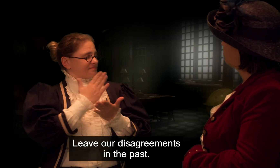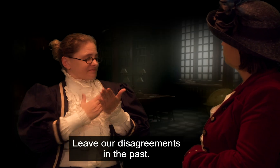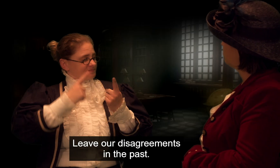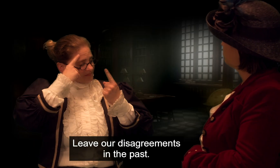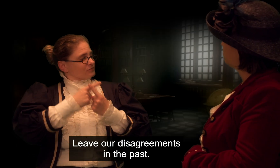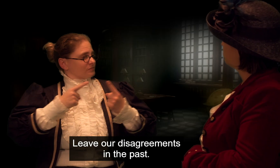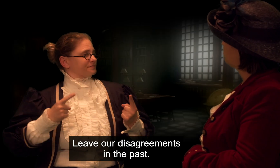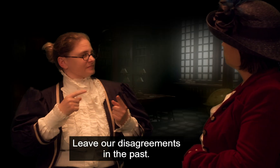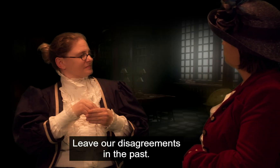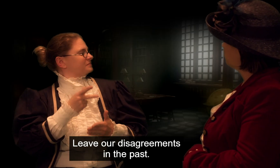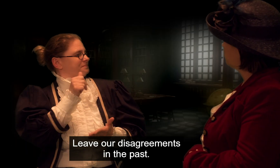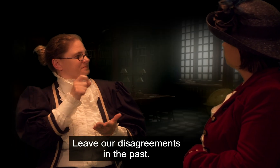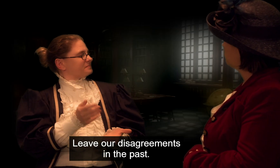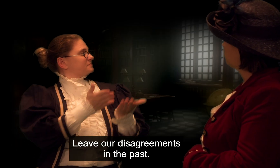Leave our disagreements in the past.